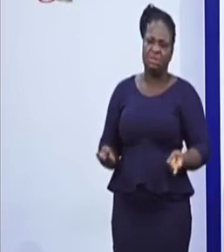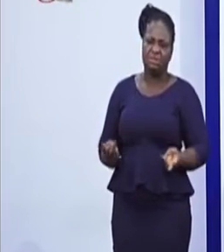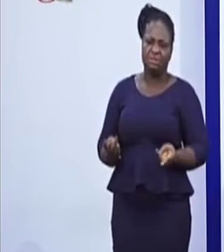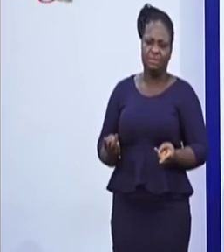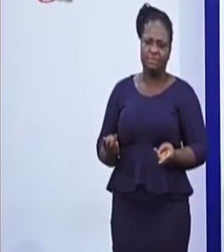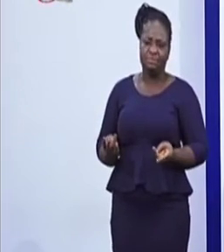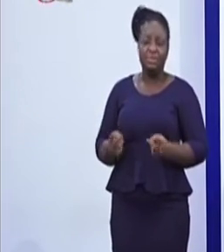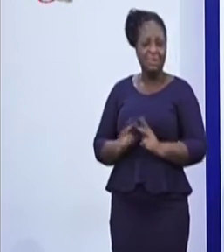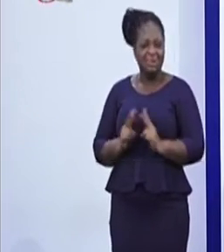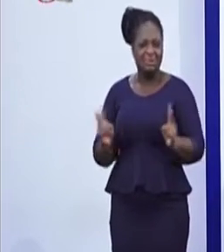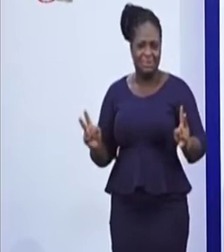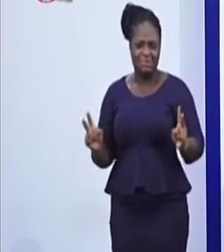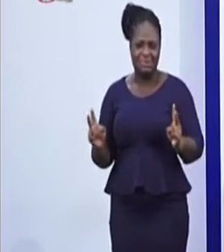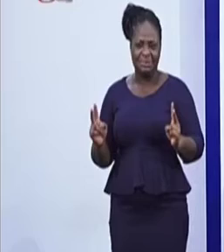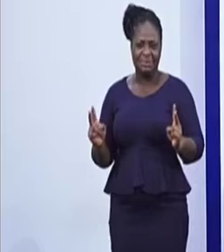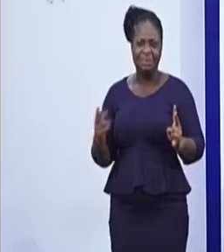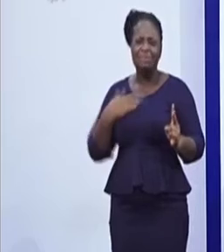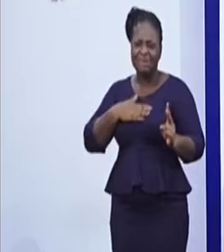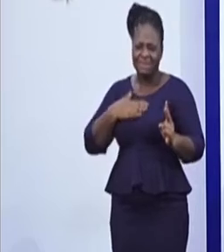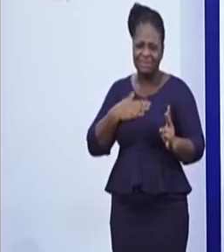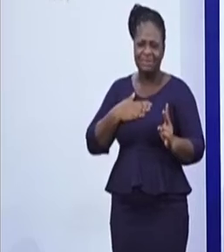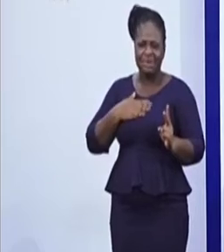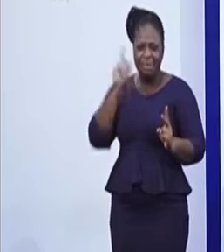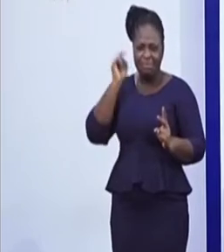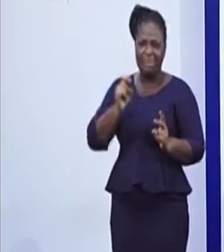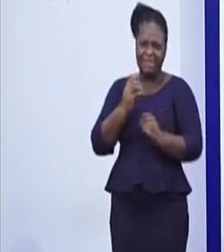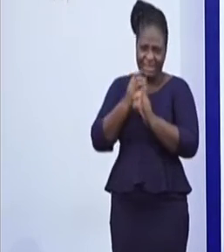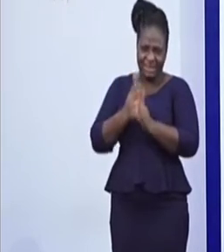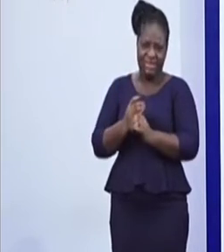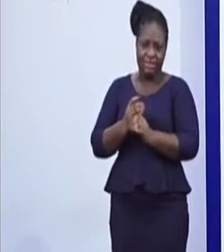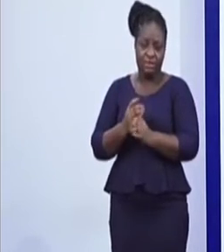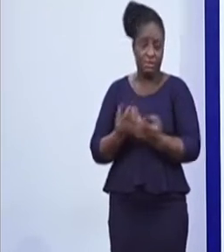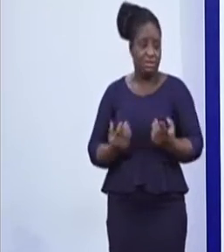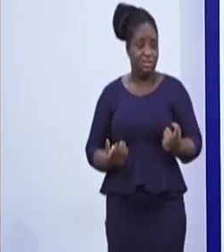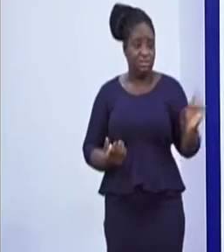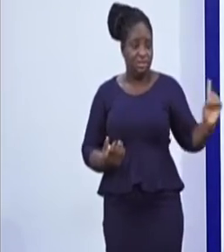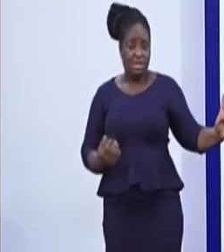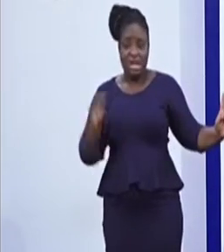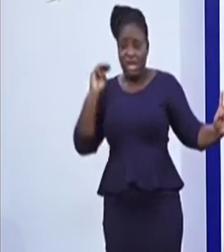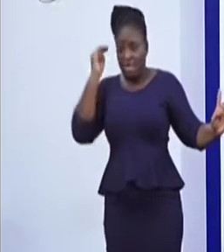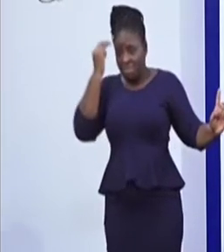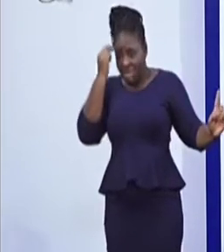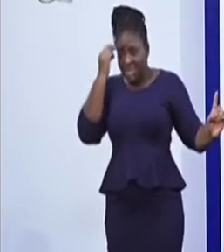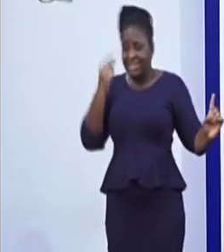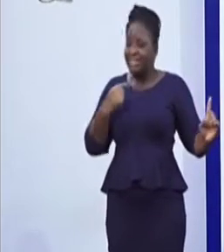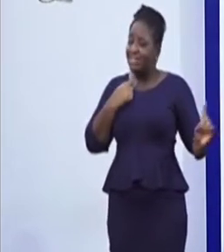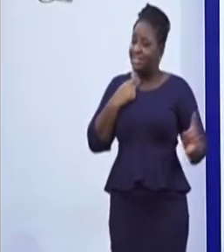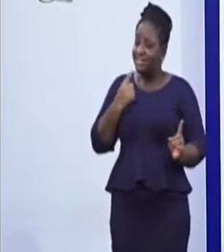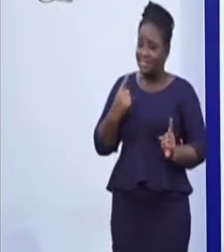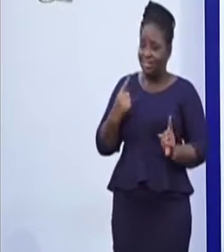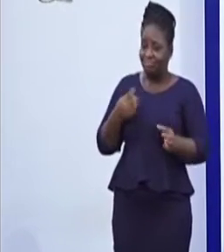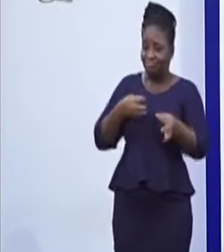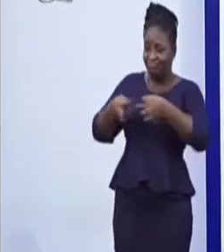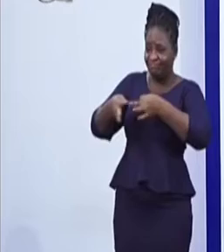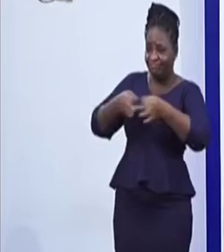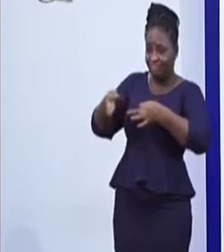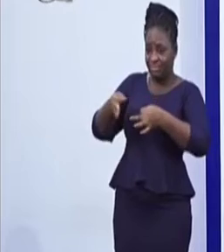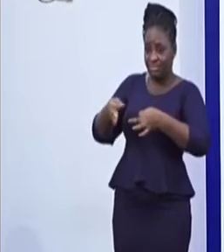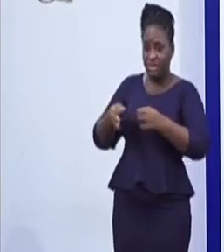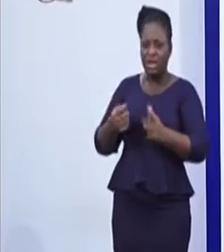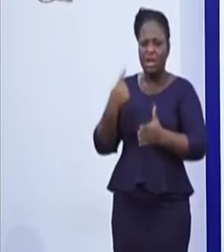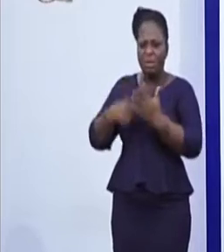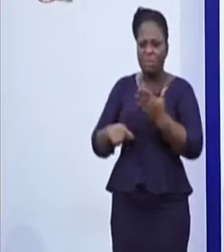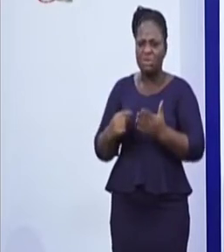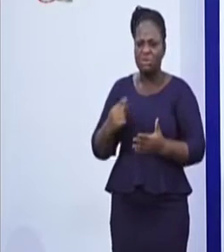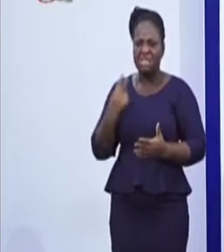community, and so we need to look at it. The Honorable Minister highlighted some of the impact, and that is what we